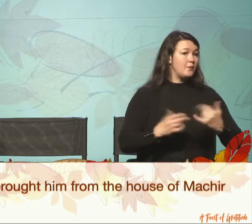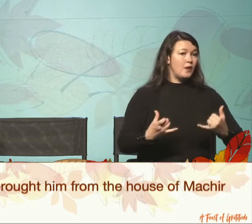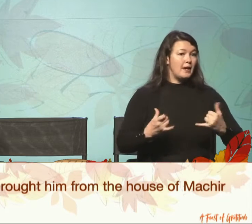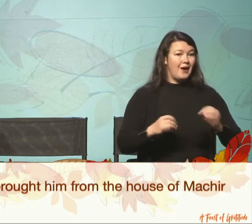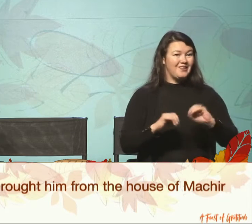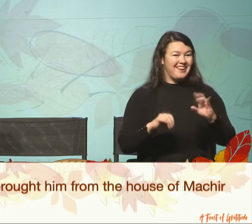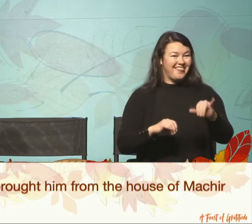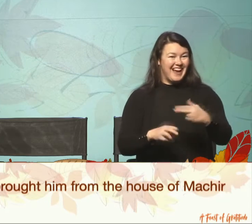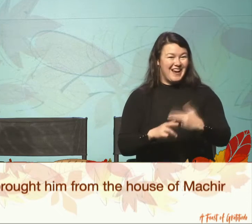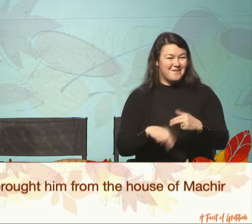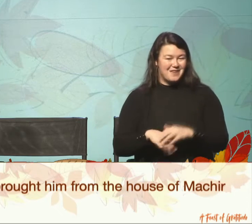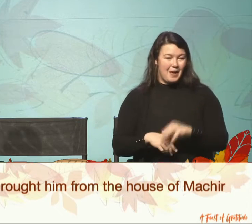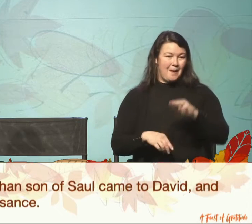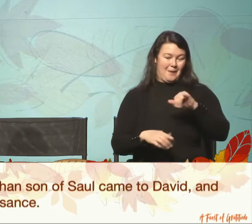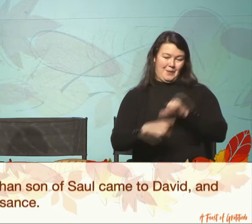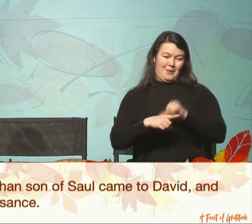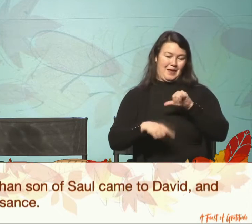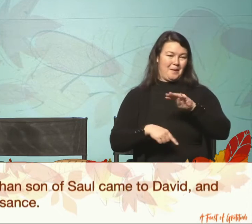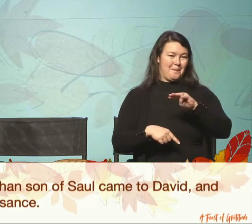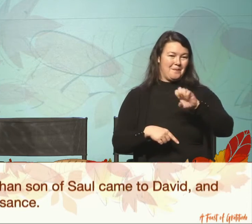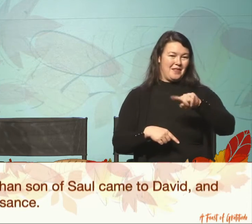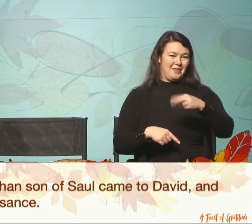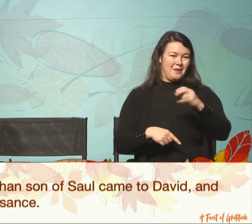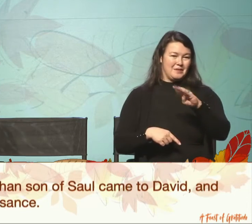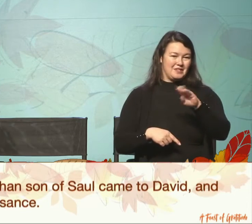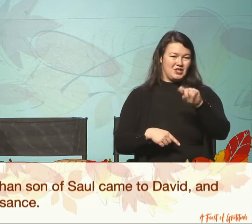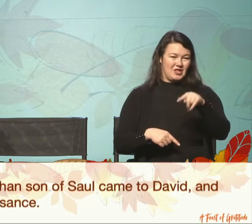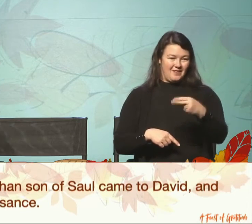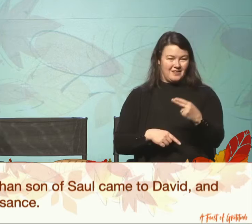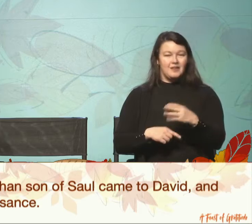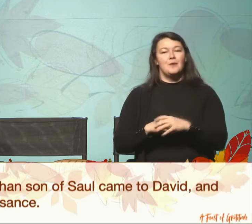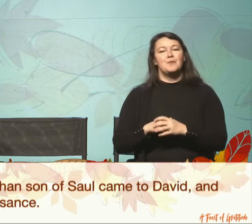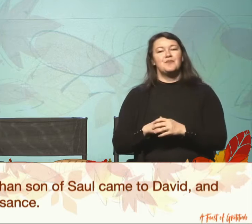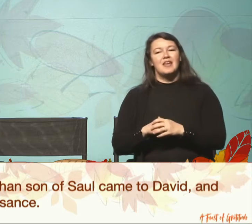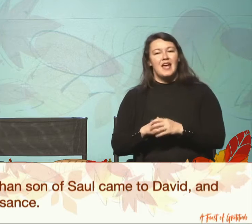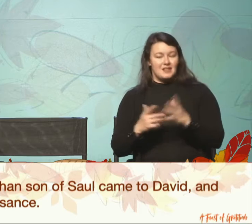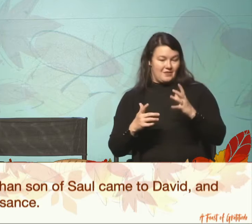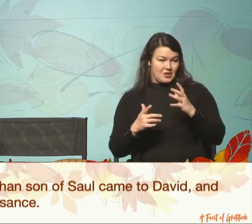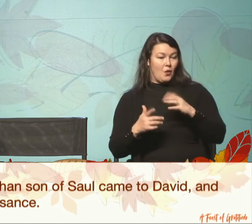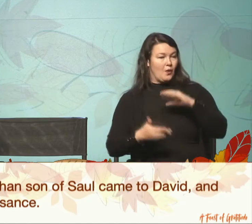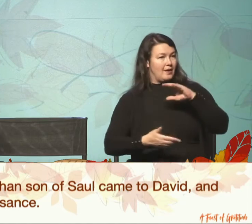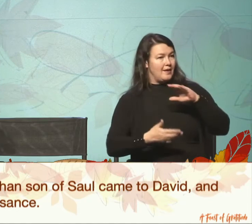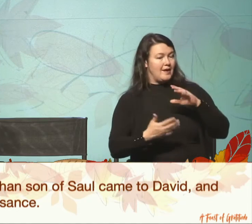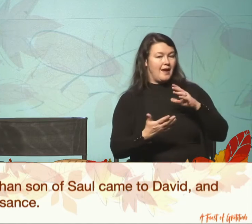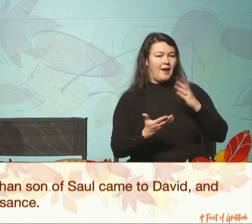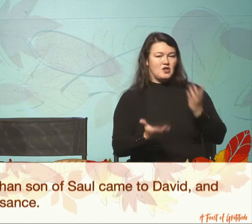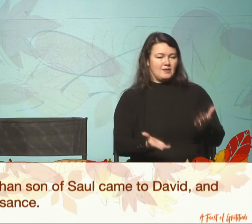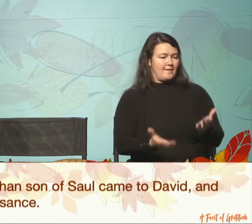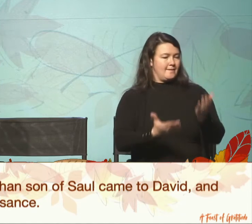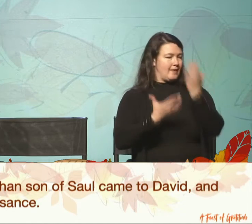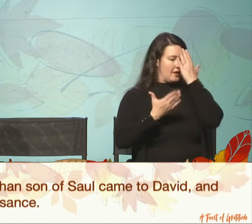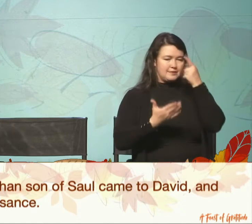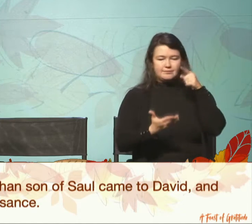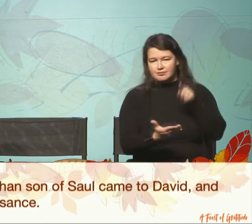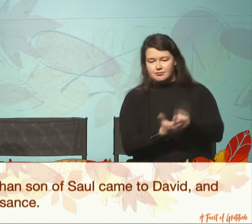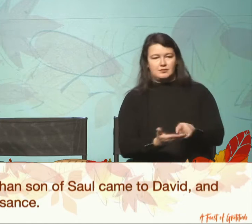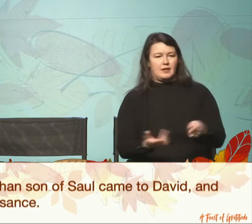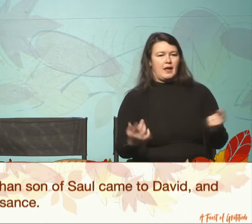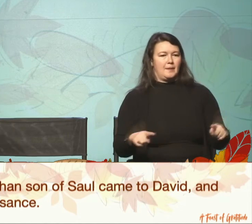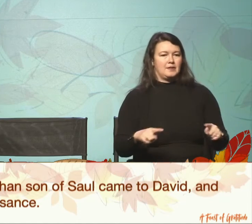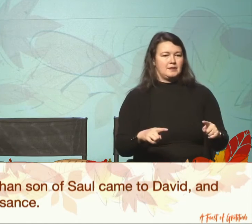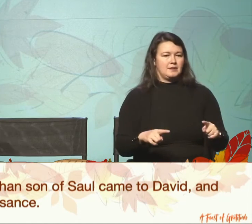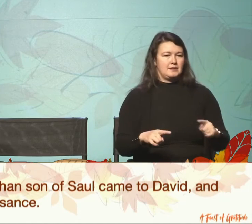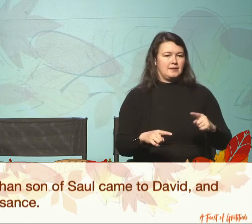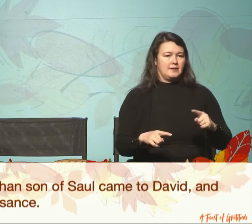it. And Mephibosheth, son of Jonathan, appears, and he falls on his face. And he gives all